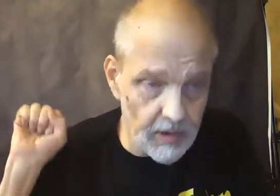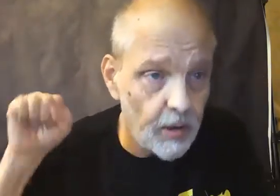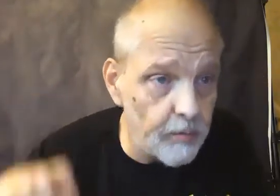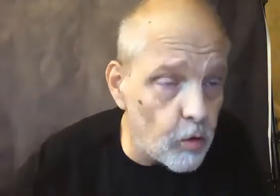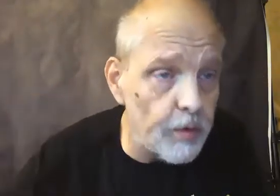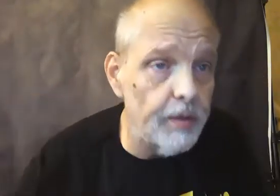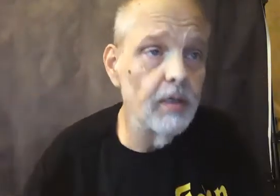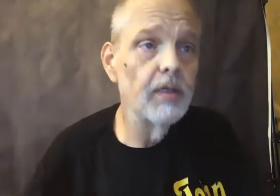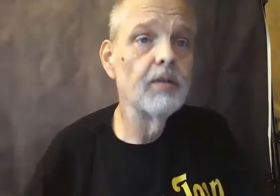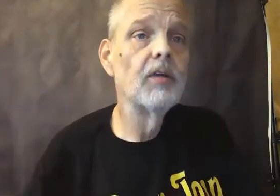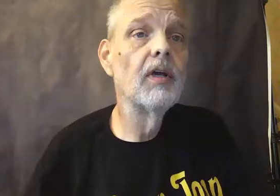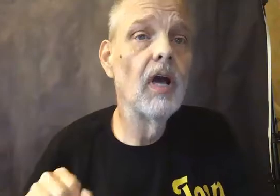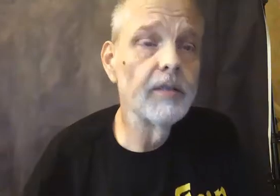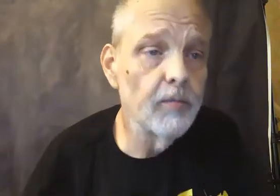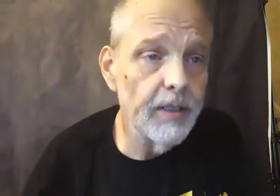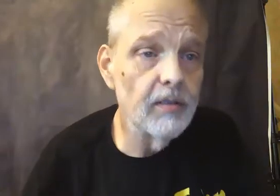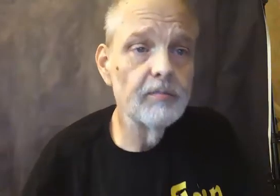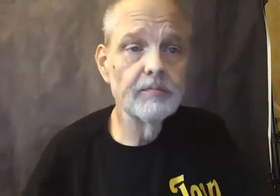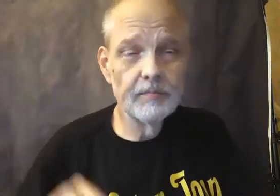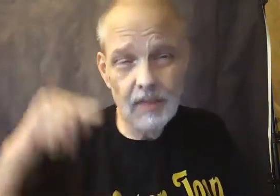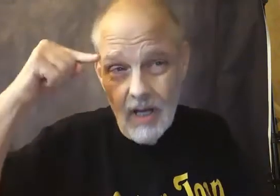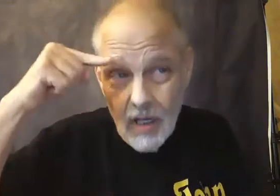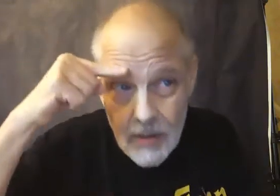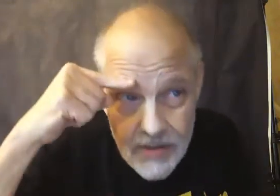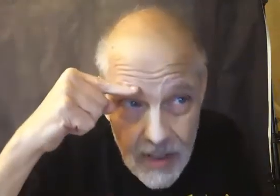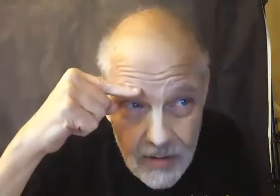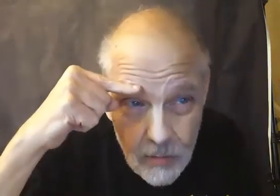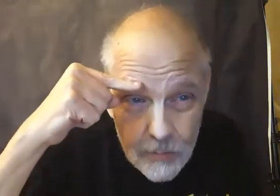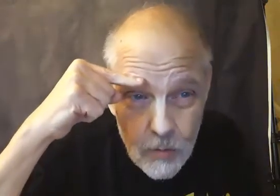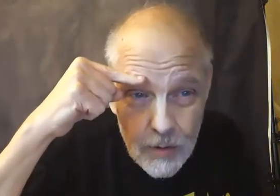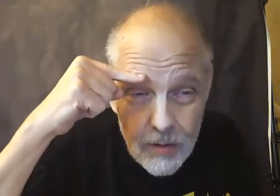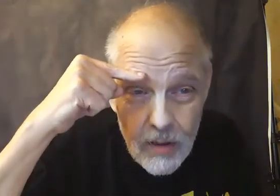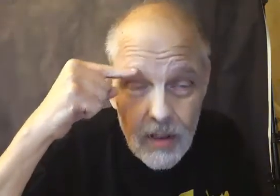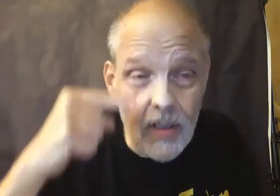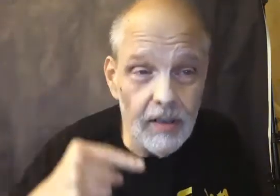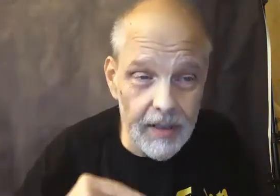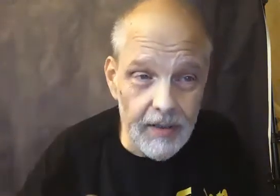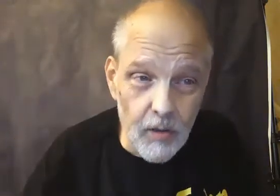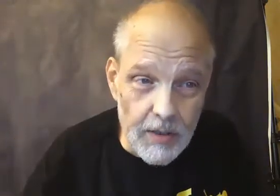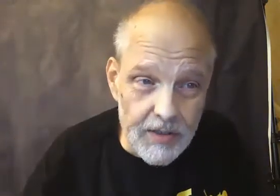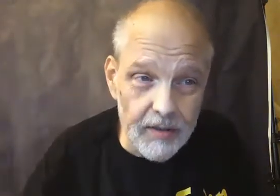tilt forward a little bit. Eyebrows down, tilt forward, lean into the question a little